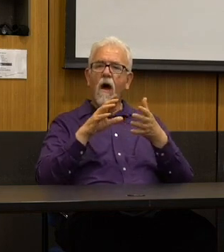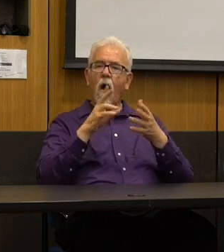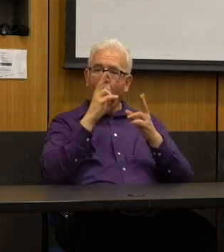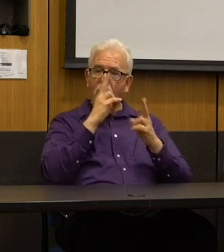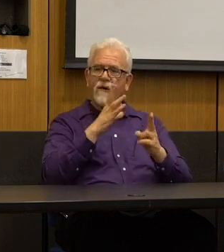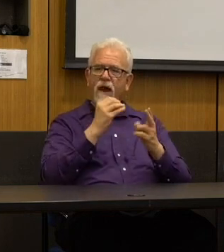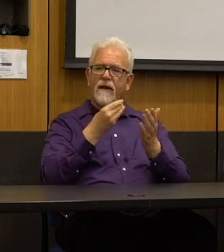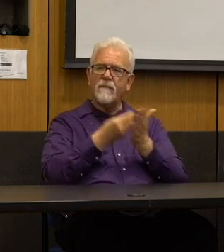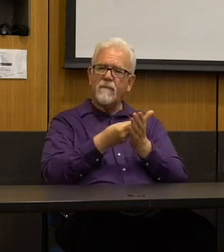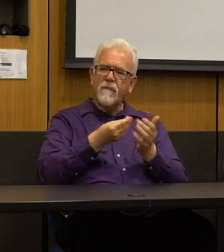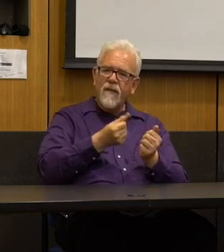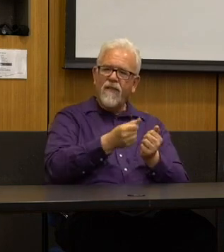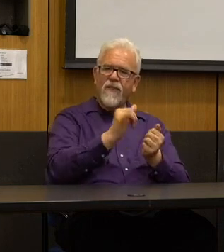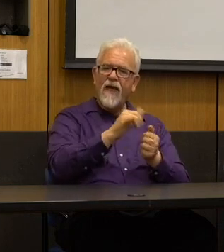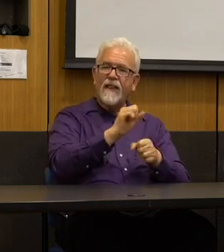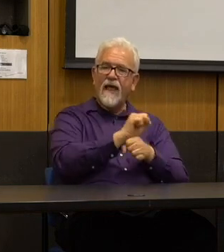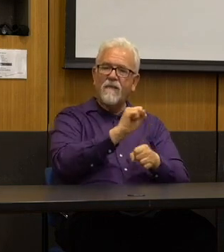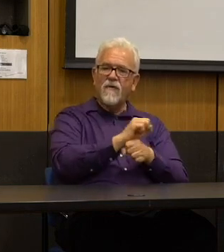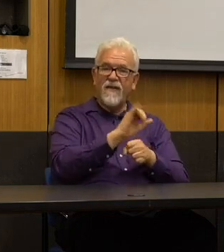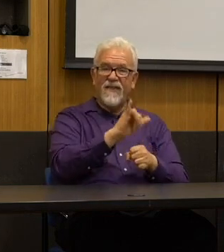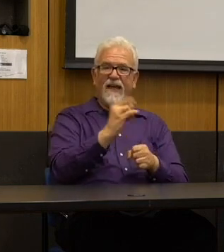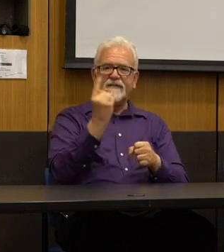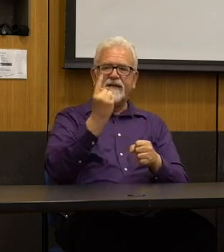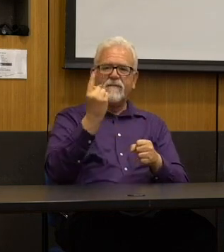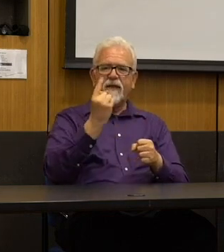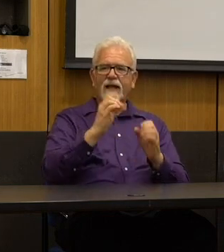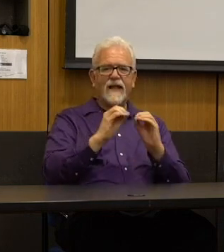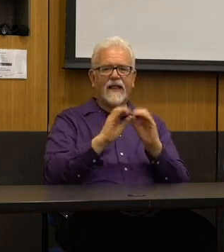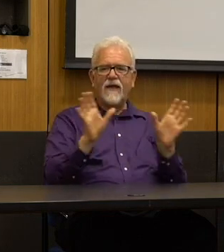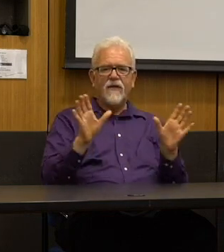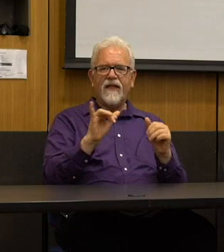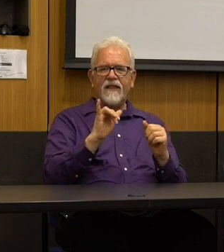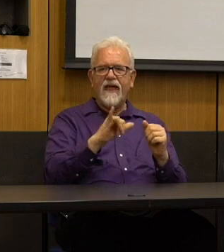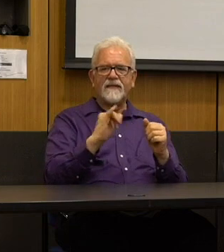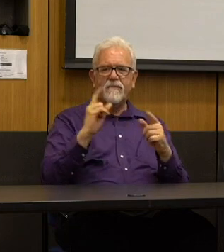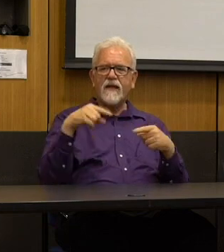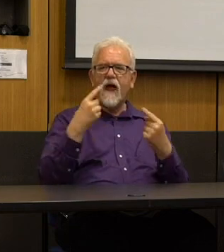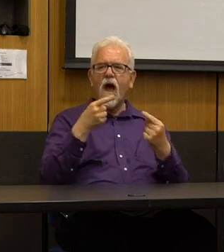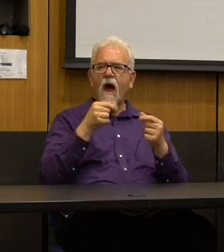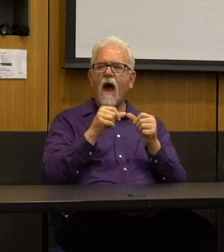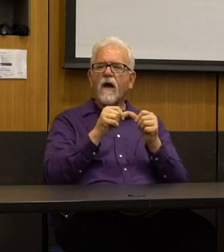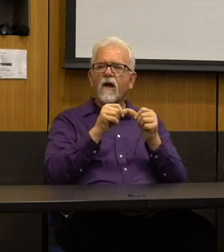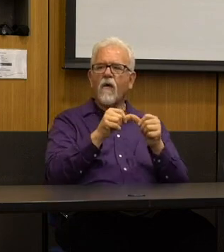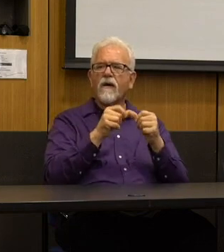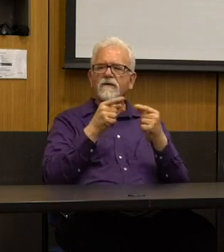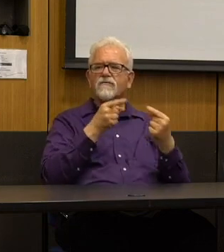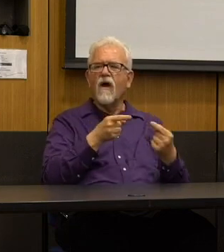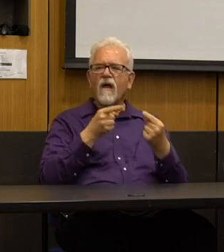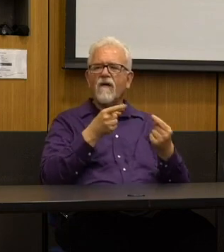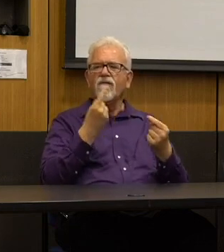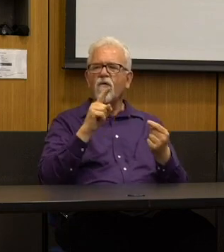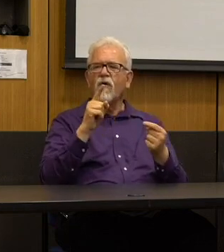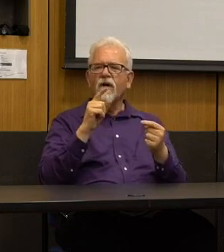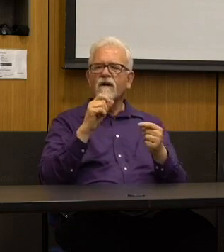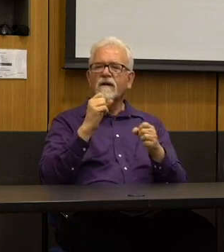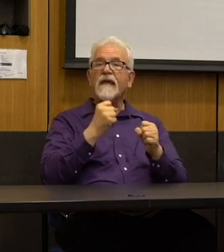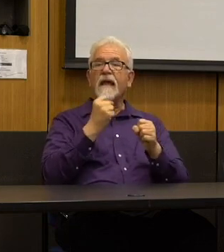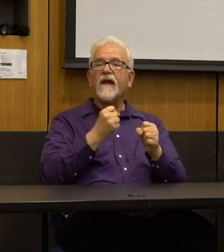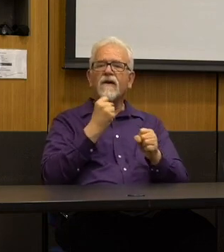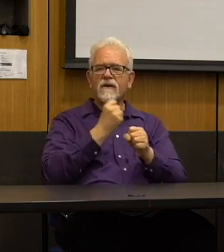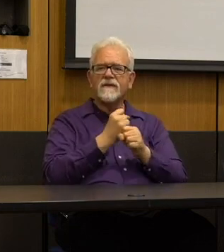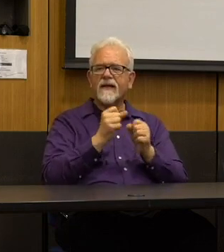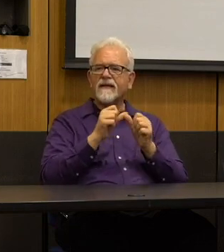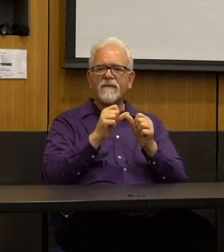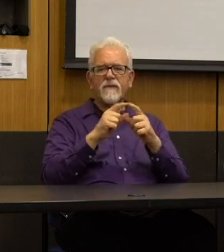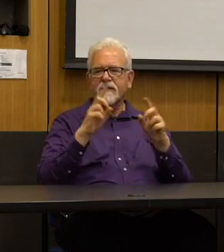labor? And I think that's something that, you know, clearly that's been an ongoing struggle for decades and continues to be